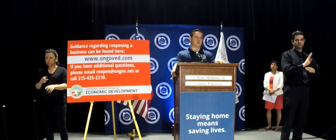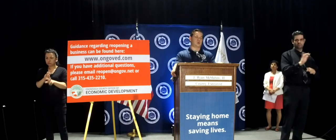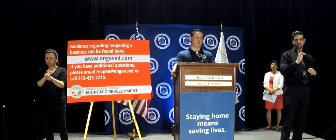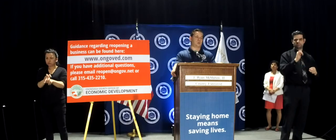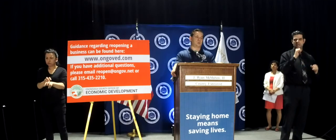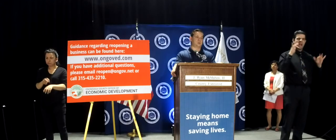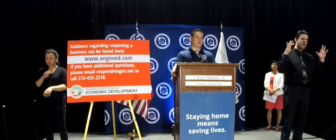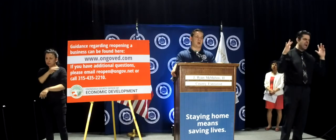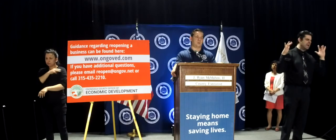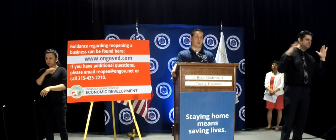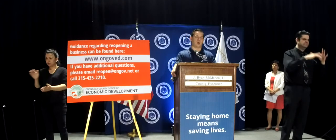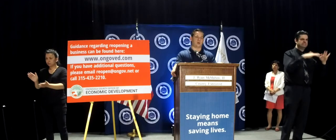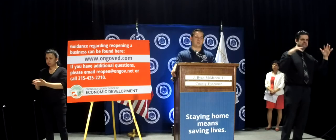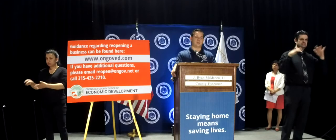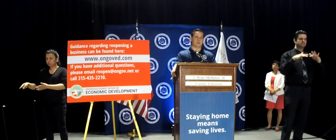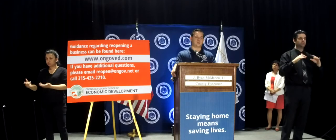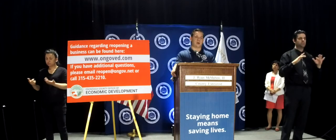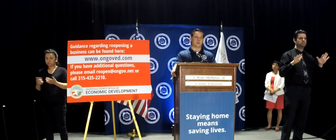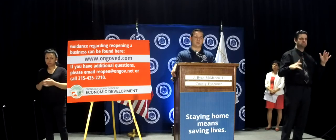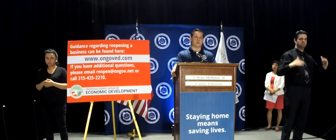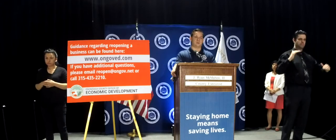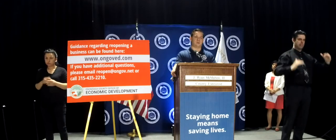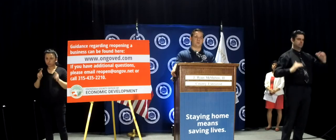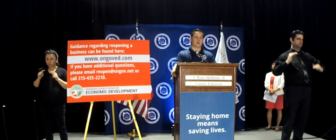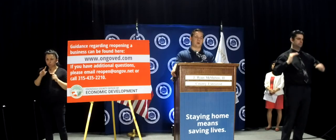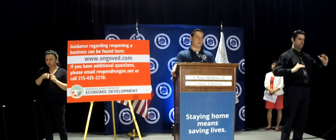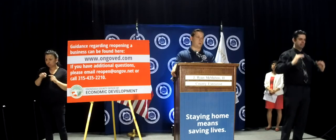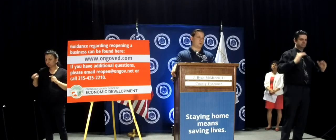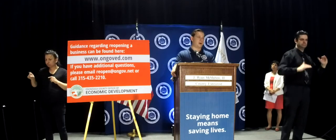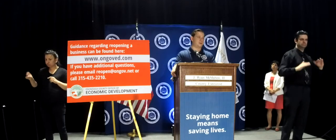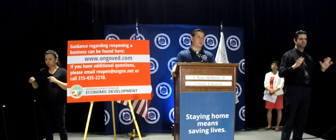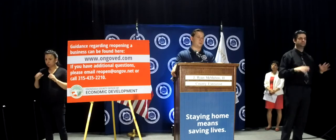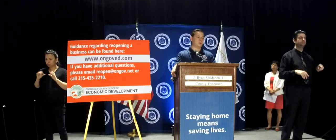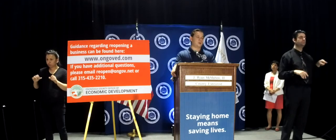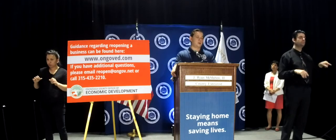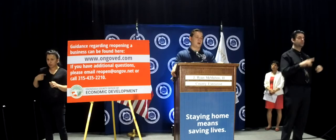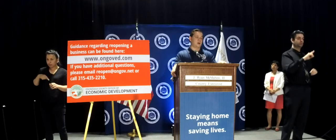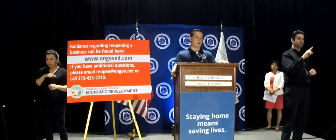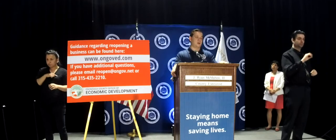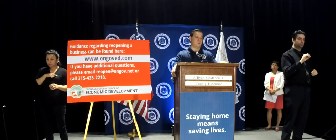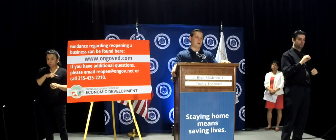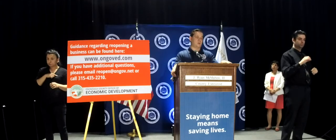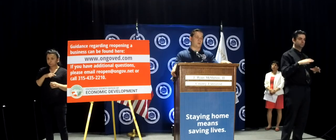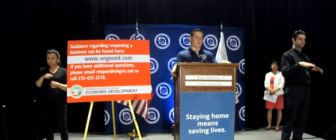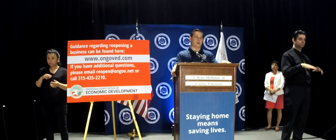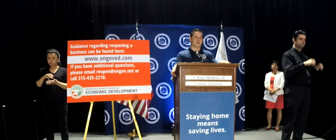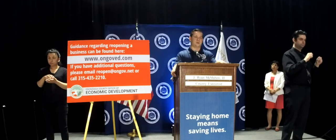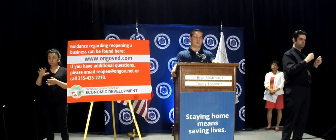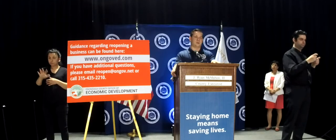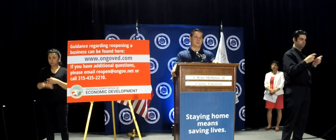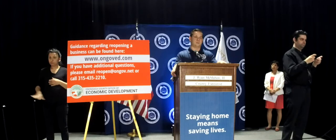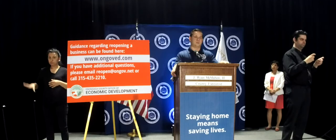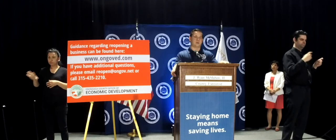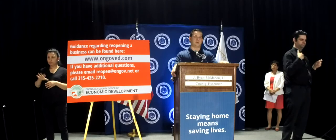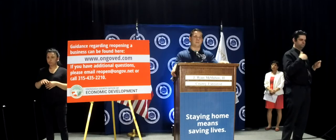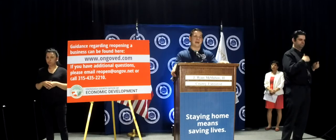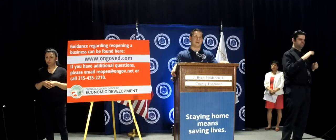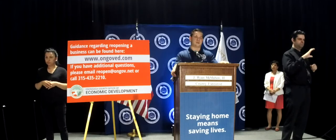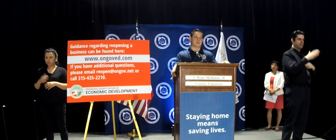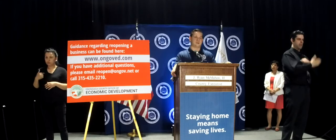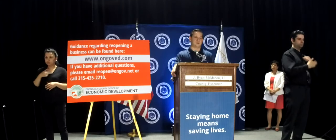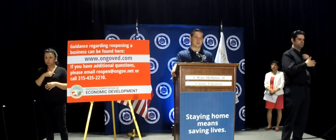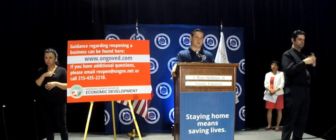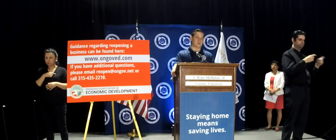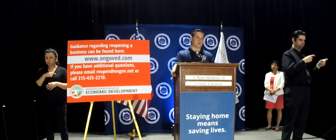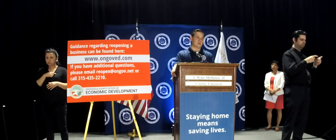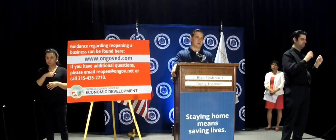with our zoo. It's our park. That's why we can open it up when we want it to, in a way where we're going to be able to